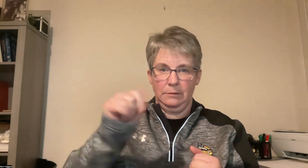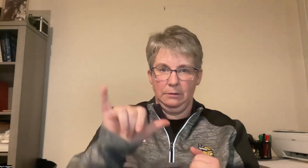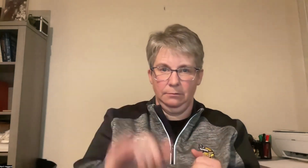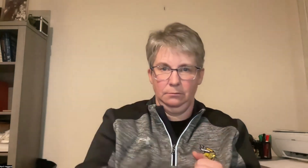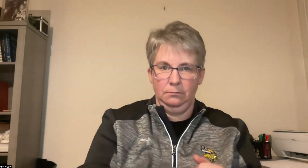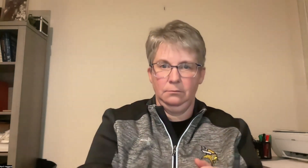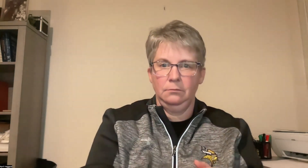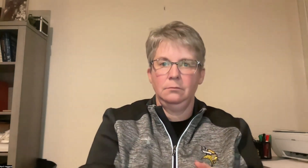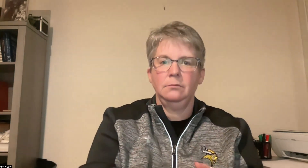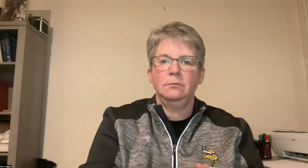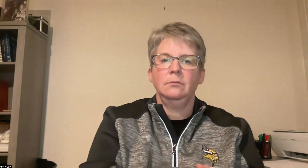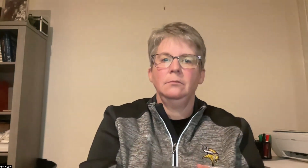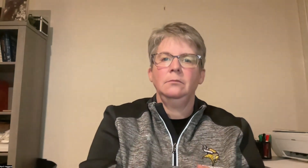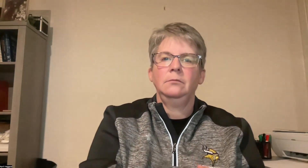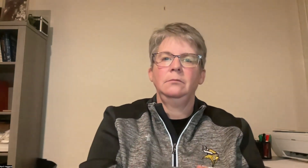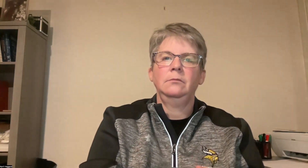I have a question. Okay, Gay.